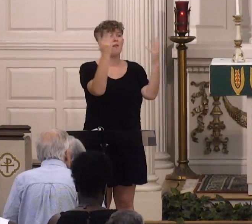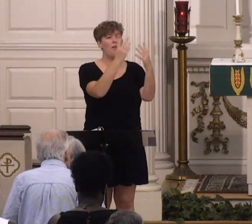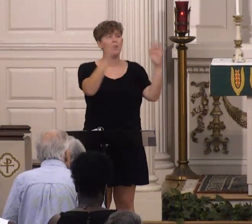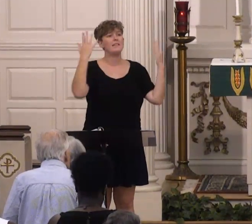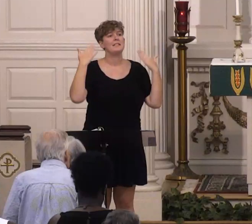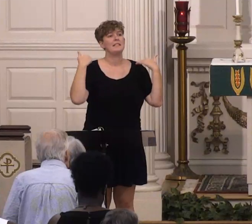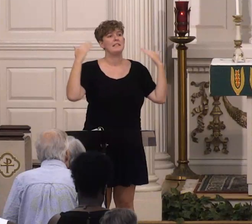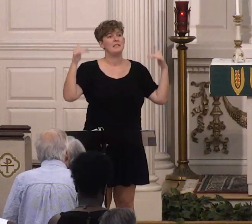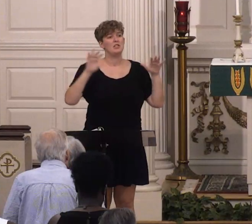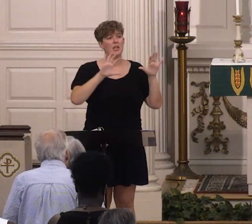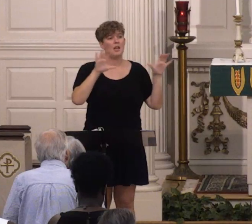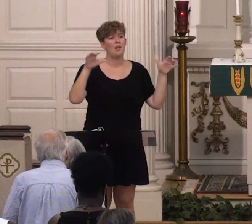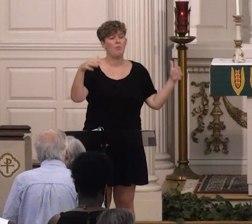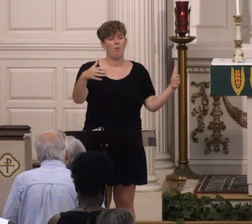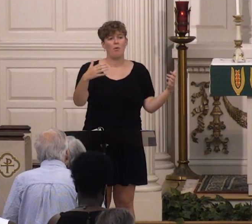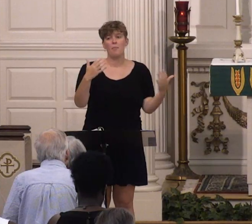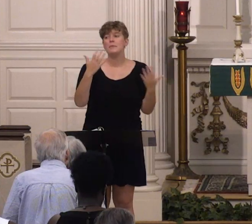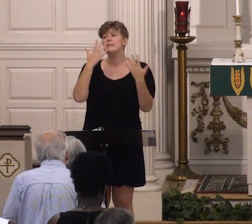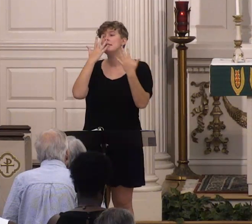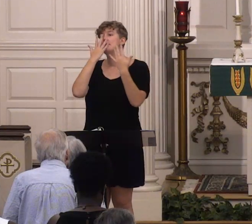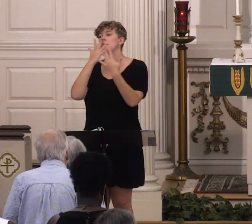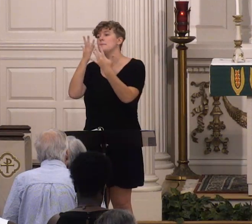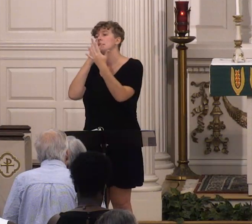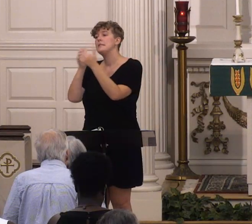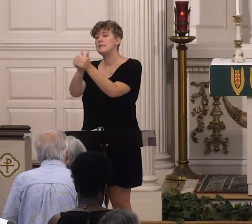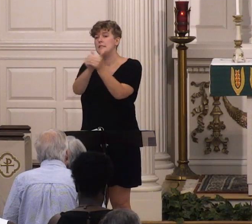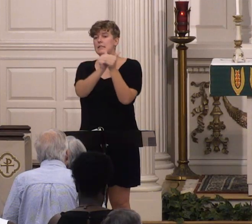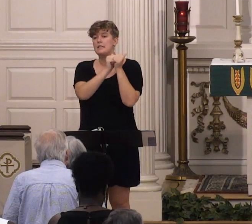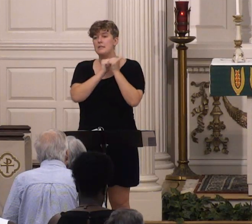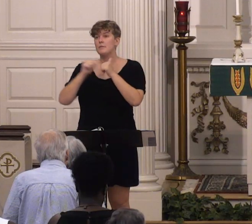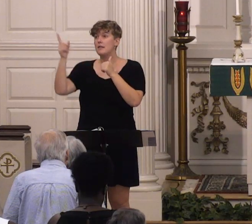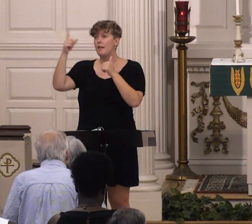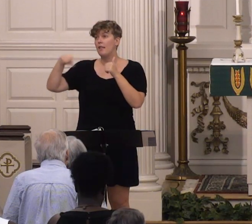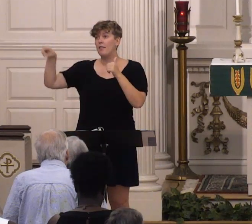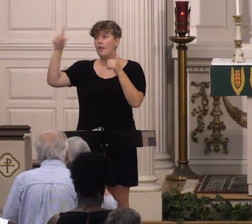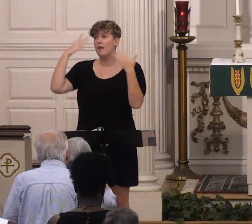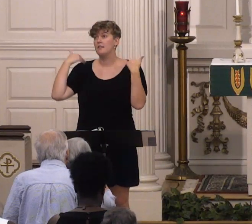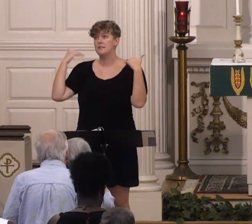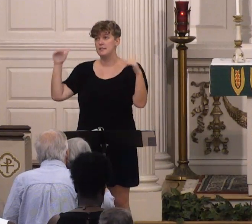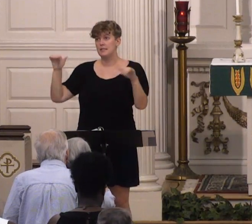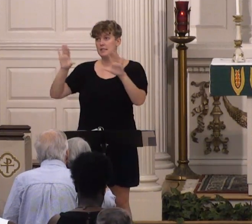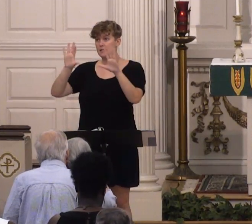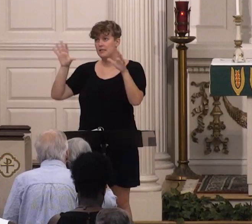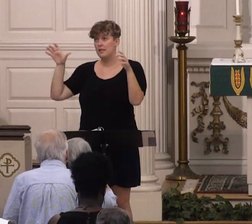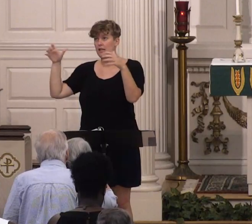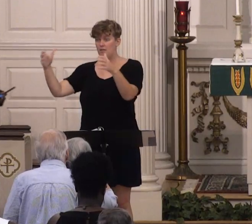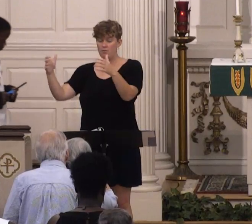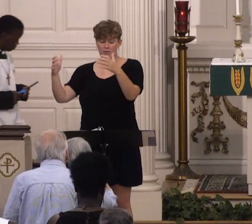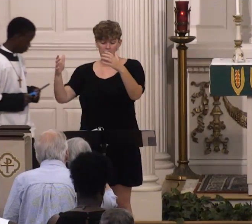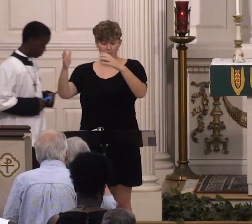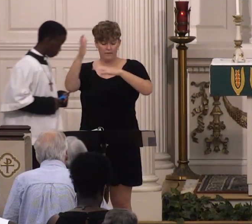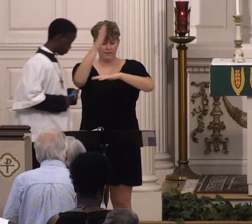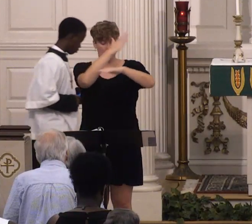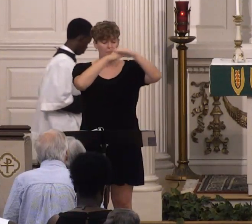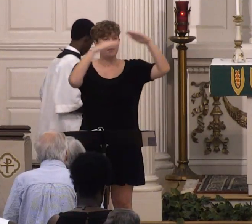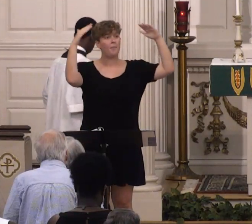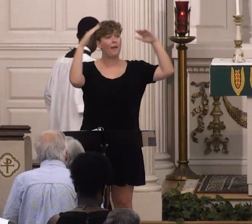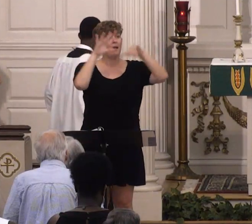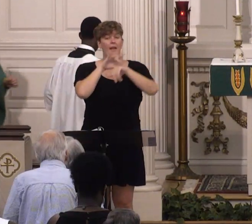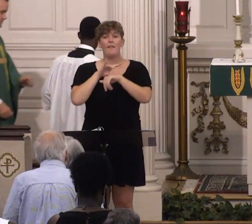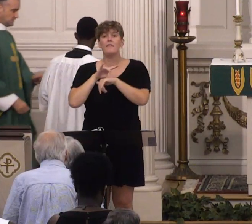triumph, O ye cherubim, sing with us, ye